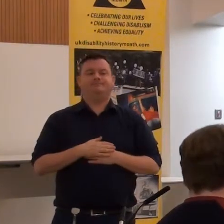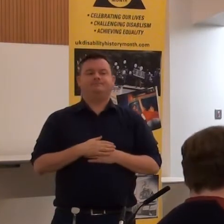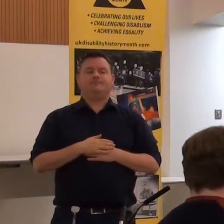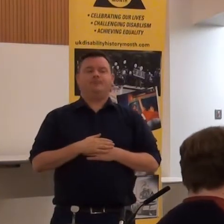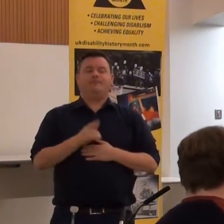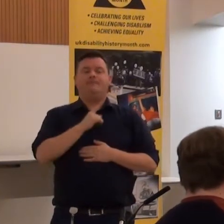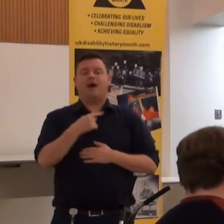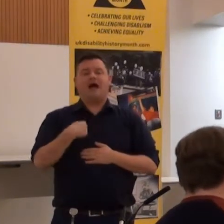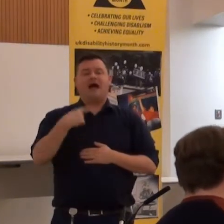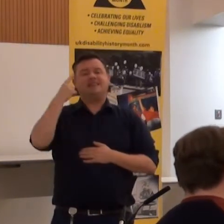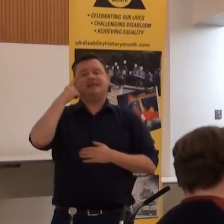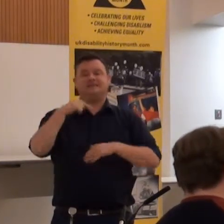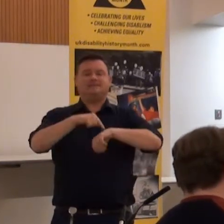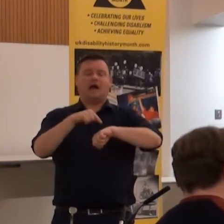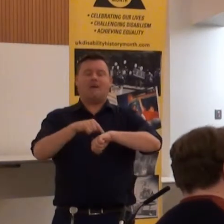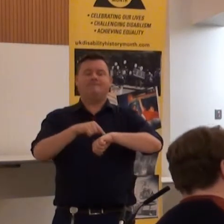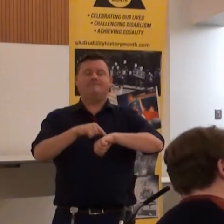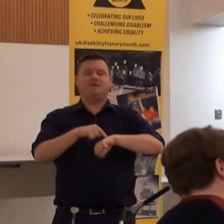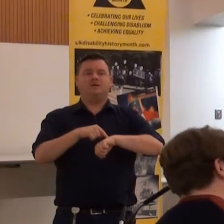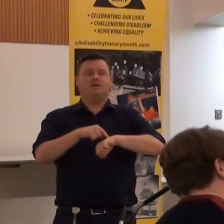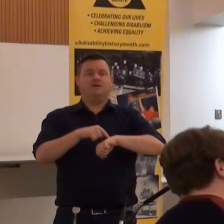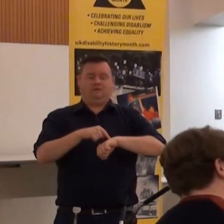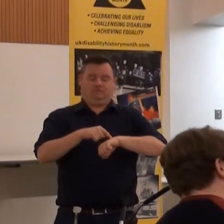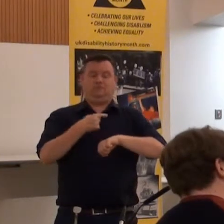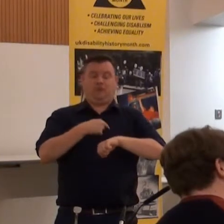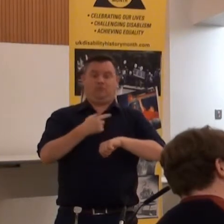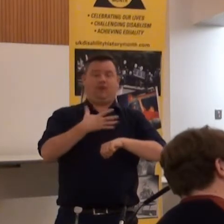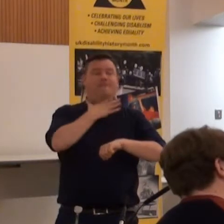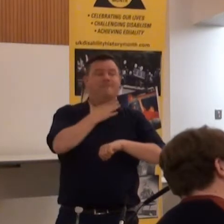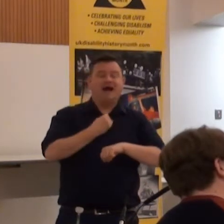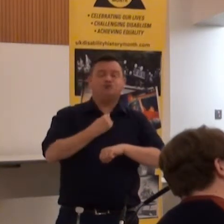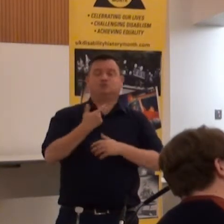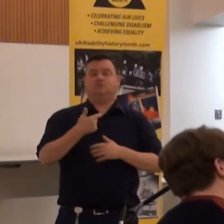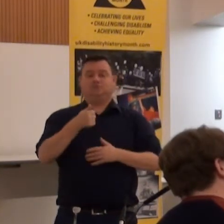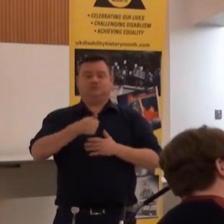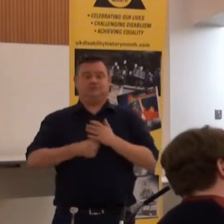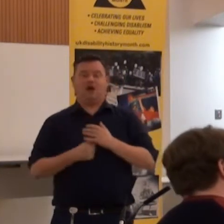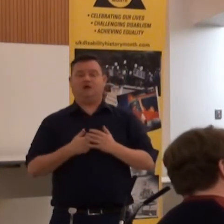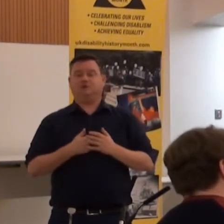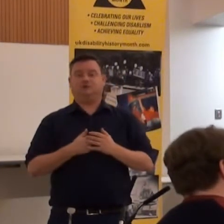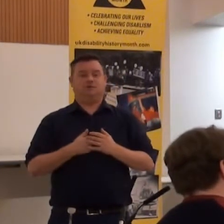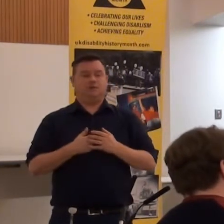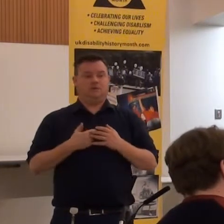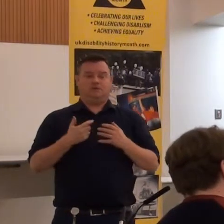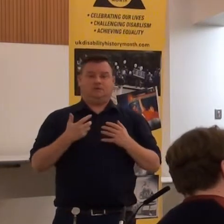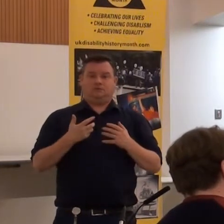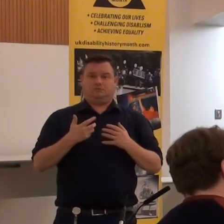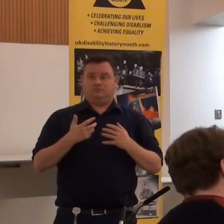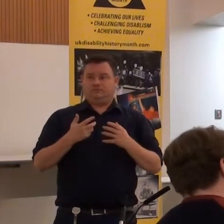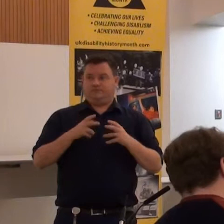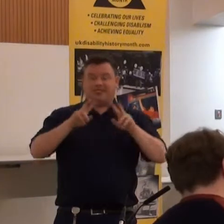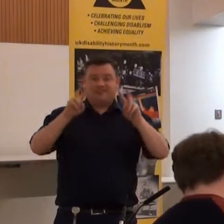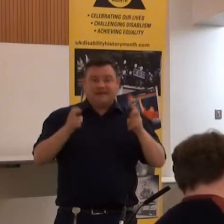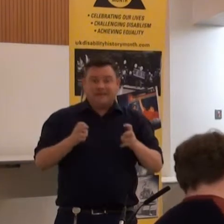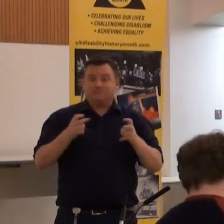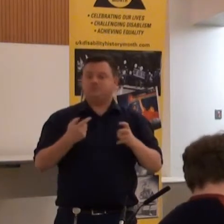But I think it's time, and I think we've got the appetite to start drawing some of the themes that we were working on, and the